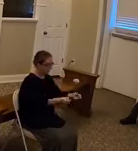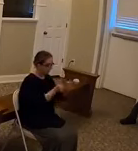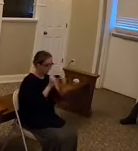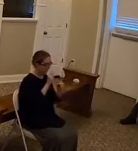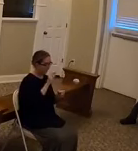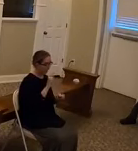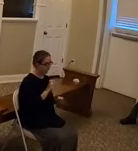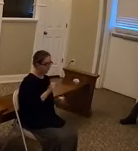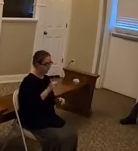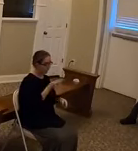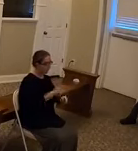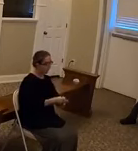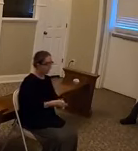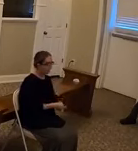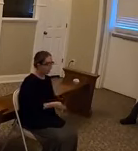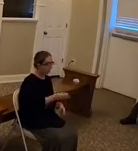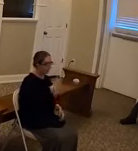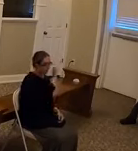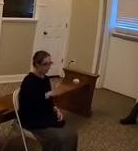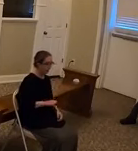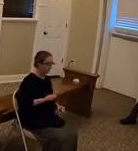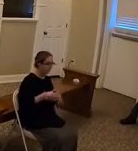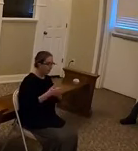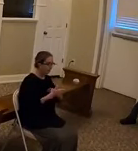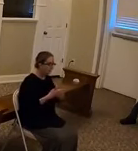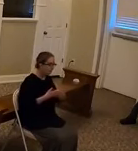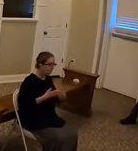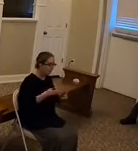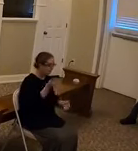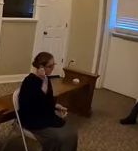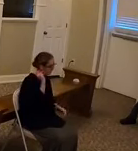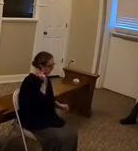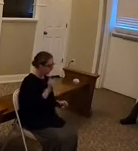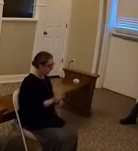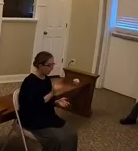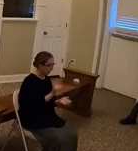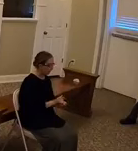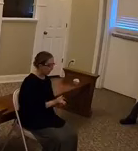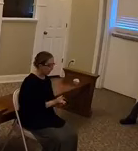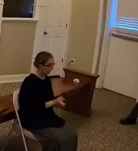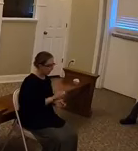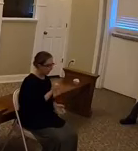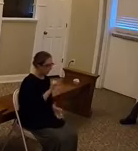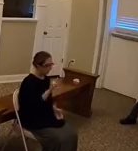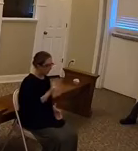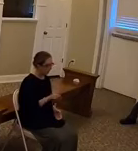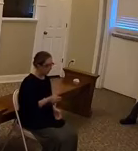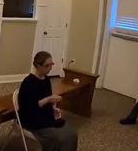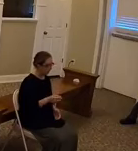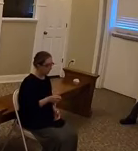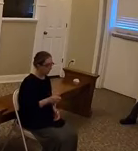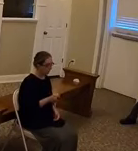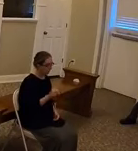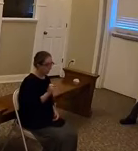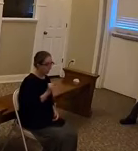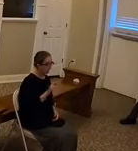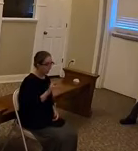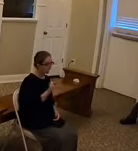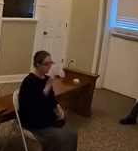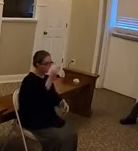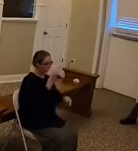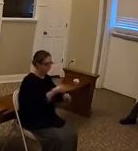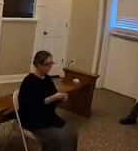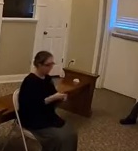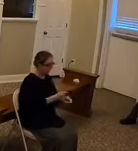the surname of the emperor. So it doesn't matter what his first name was, he kept that in his middle name, but his surname became that of the emperor